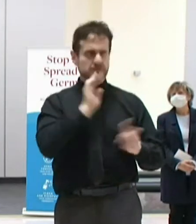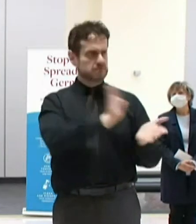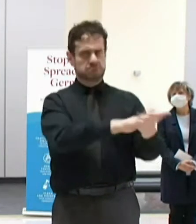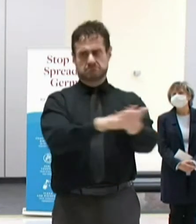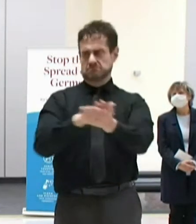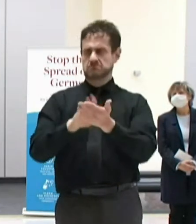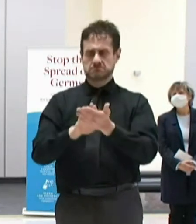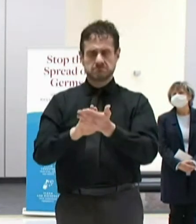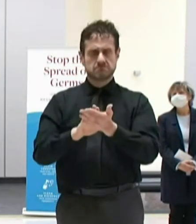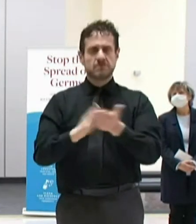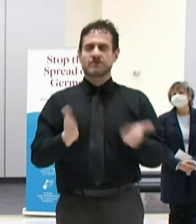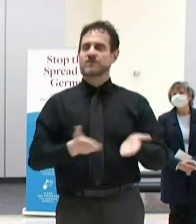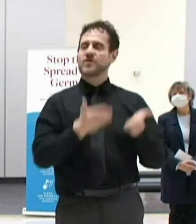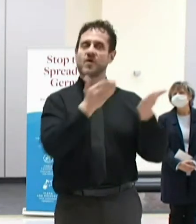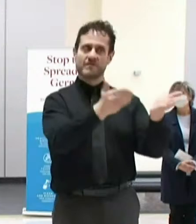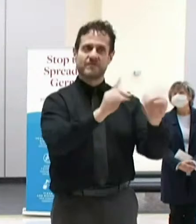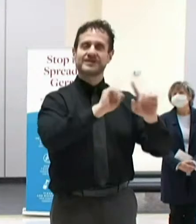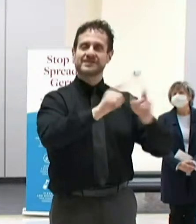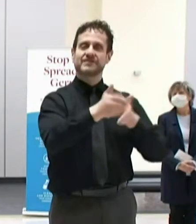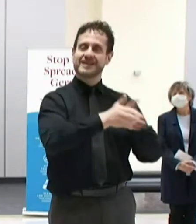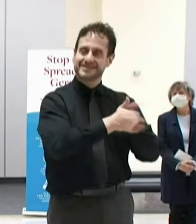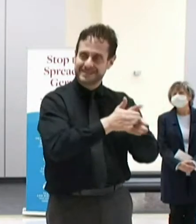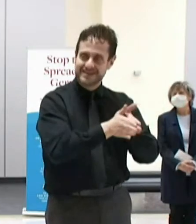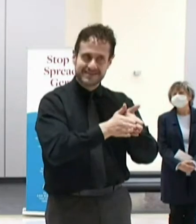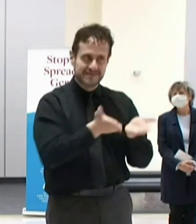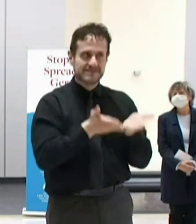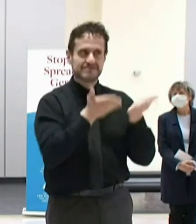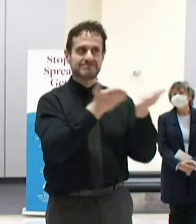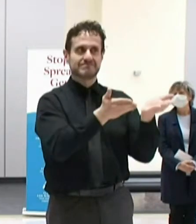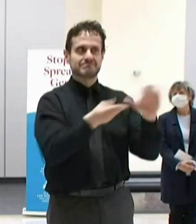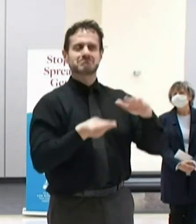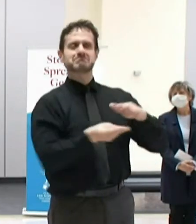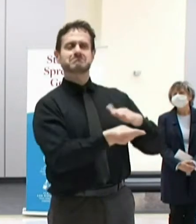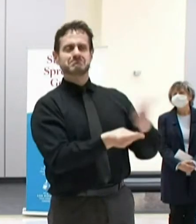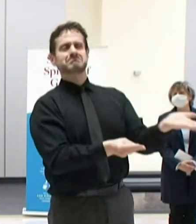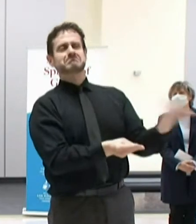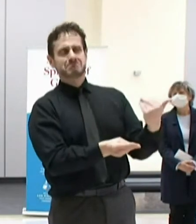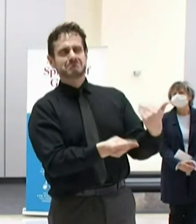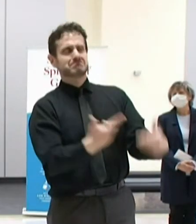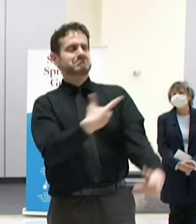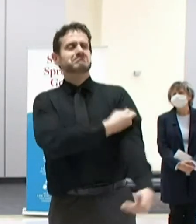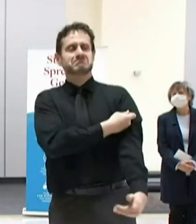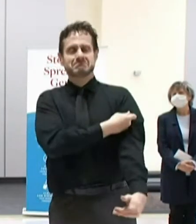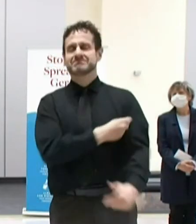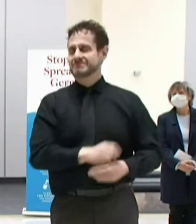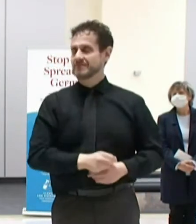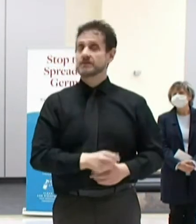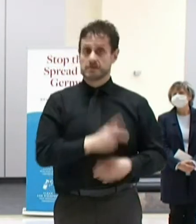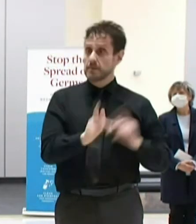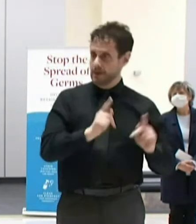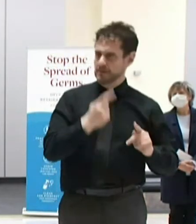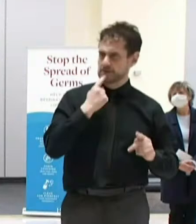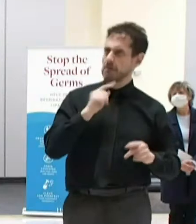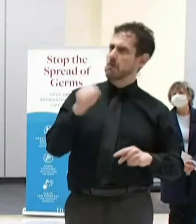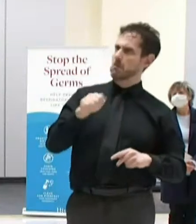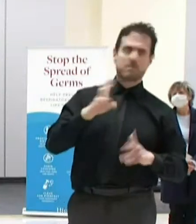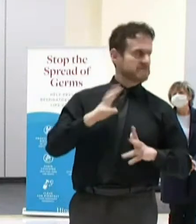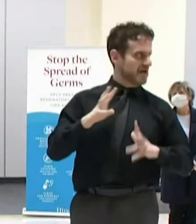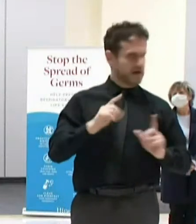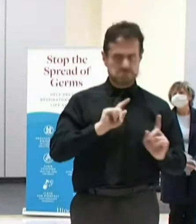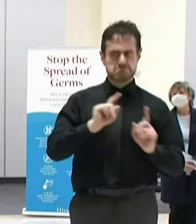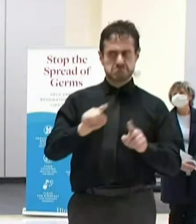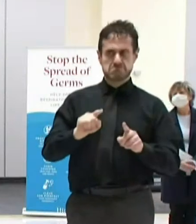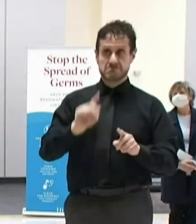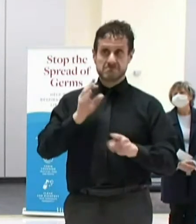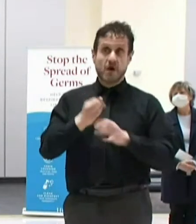forward and offering these kinds of incentives. It's working. People are taking us up on those incentives. And we'll